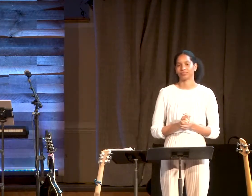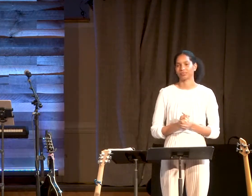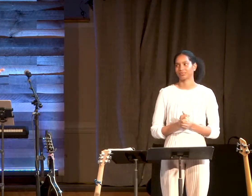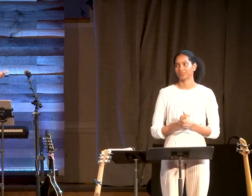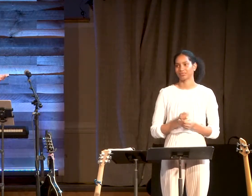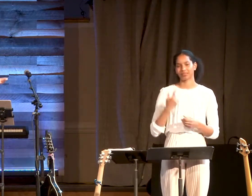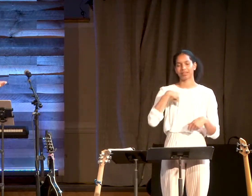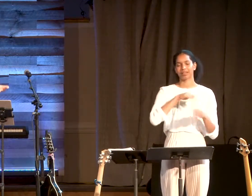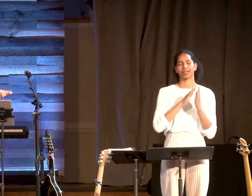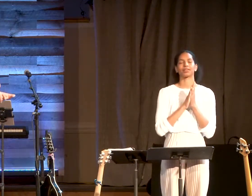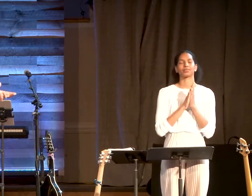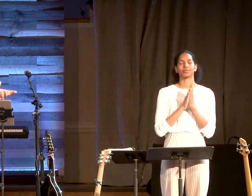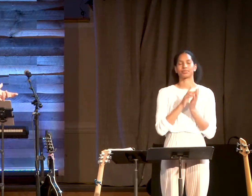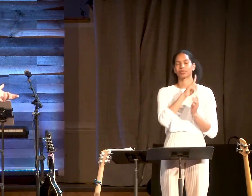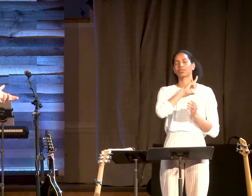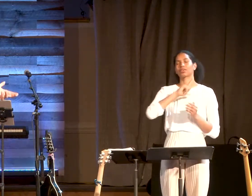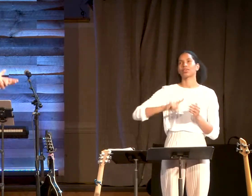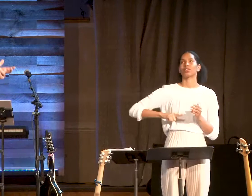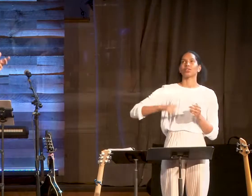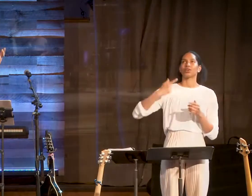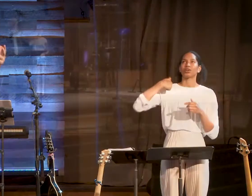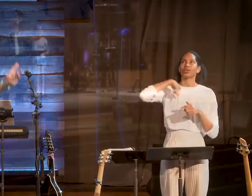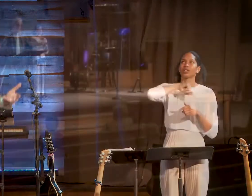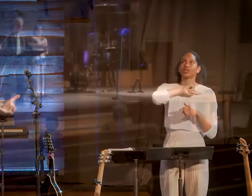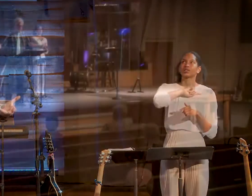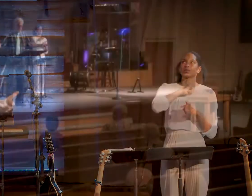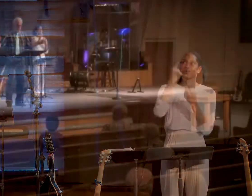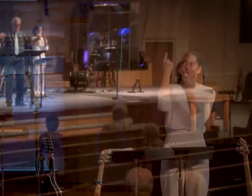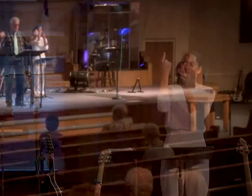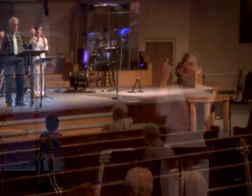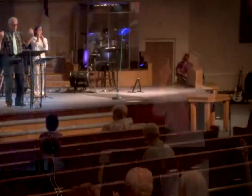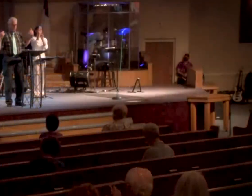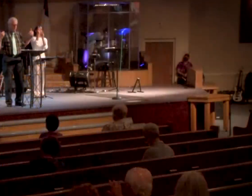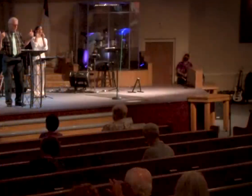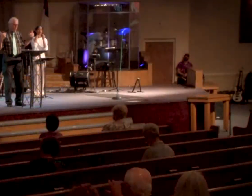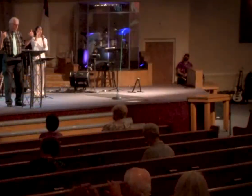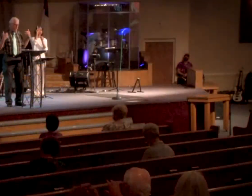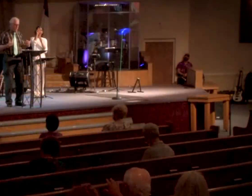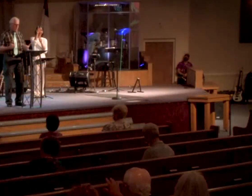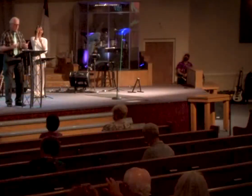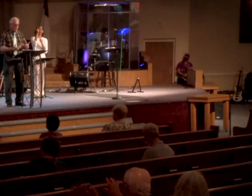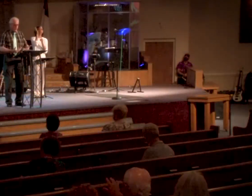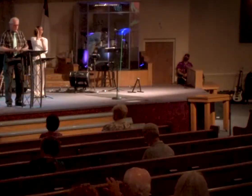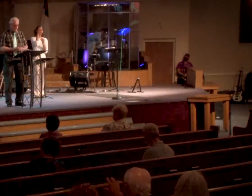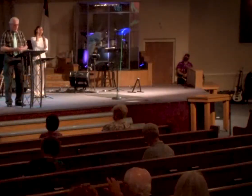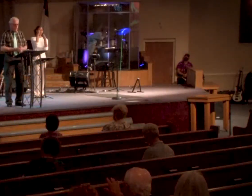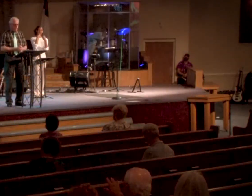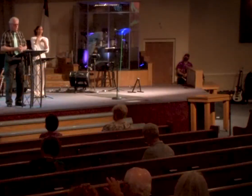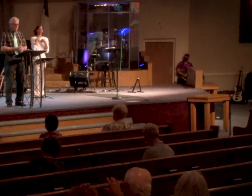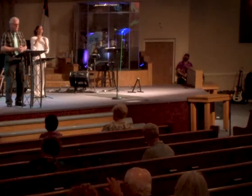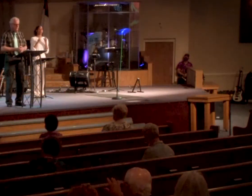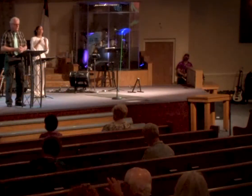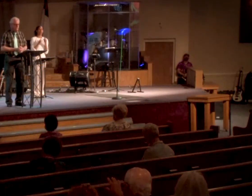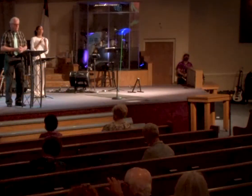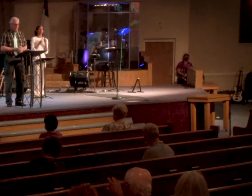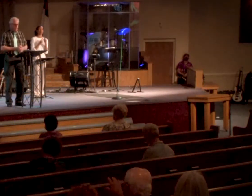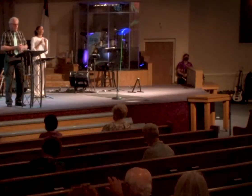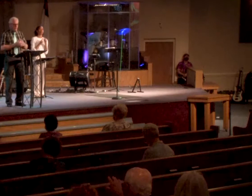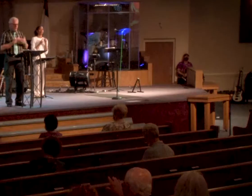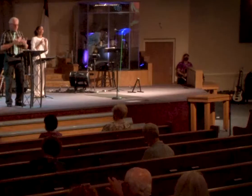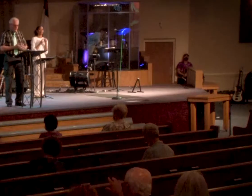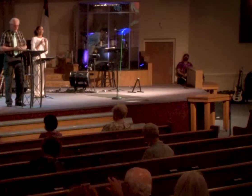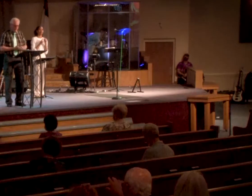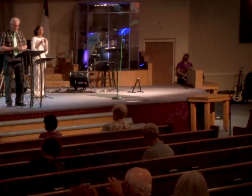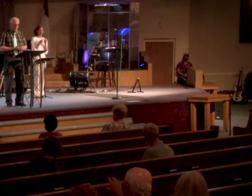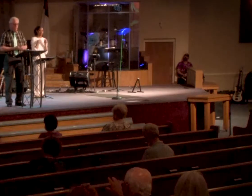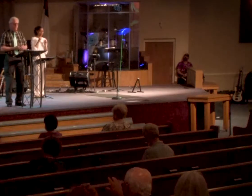Let's have a prayer. Lord, as we come, I just ask that you would give me the words